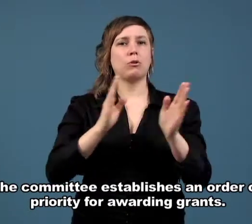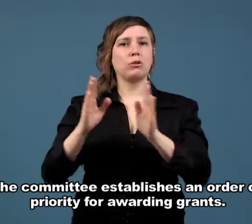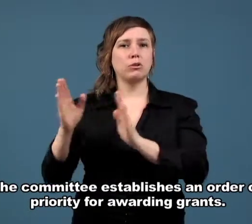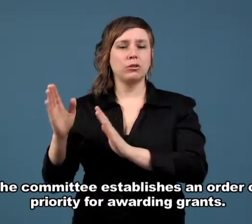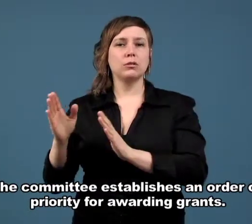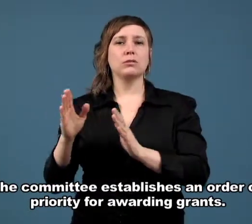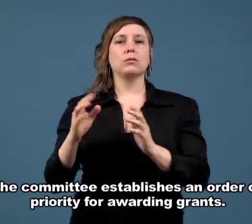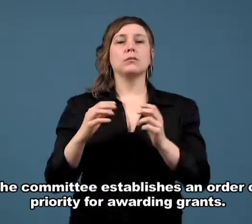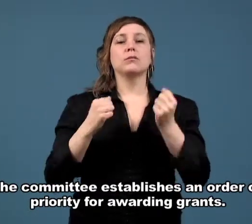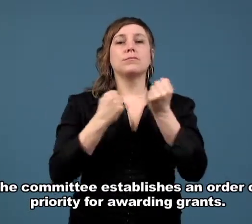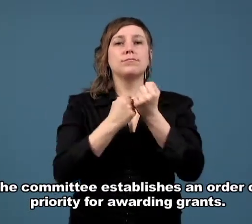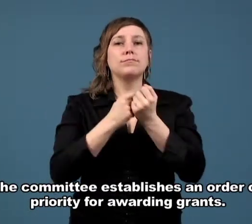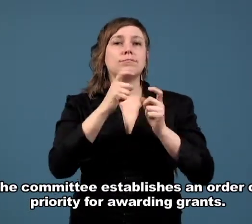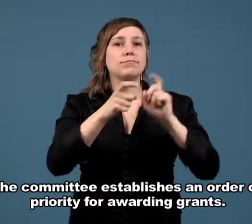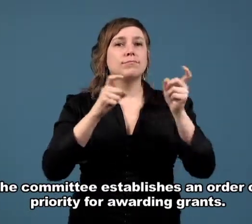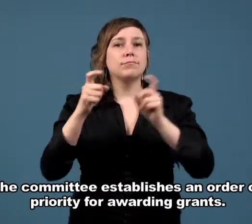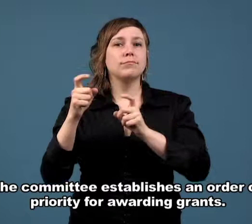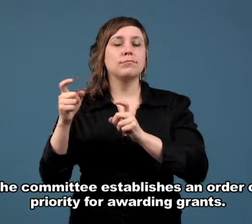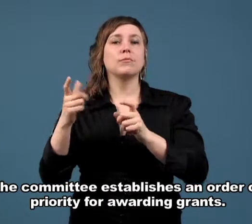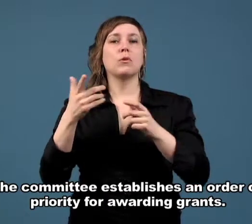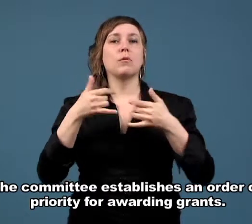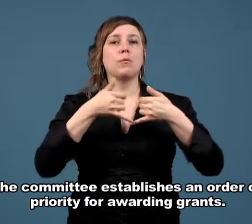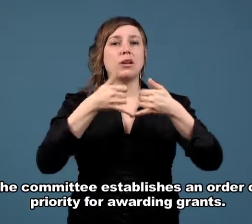for awarding grants.